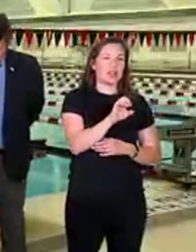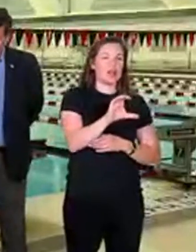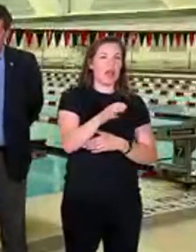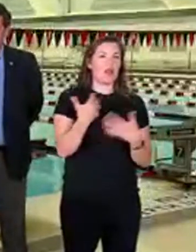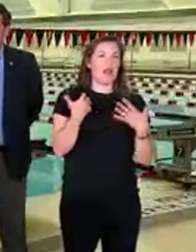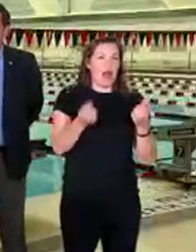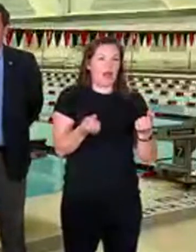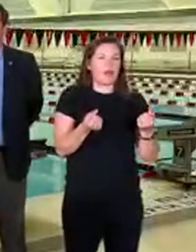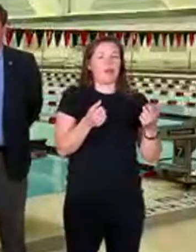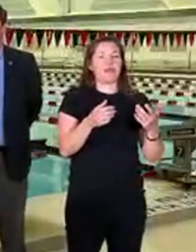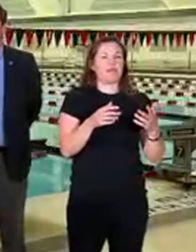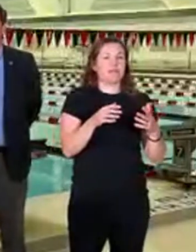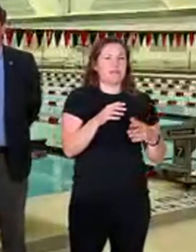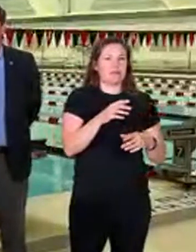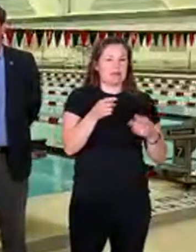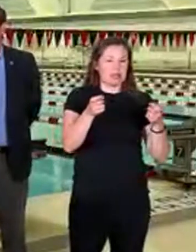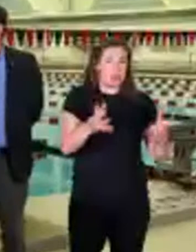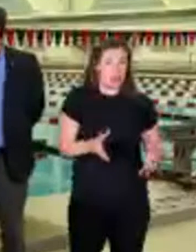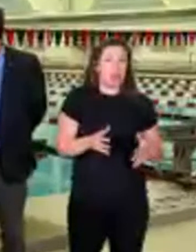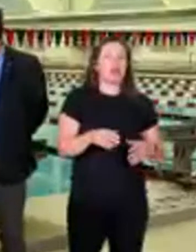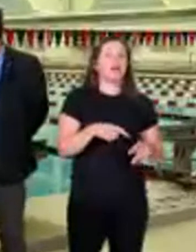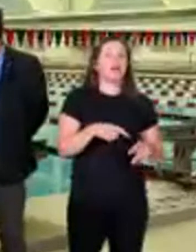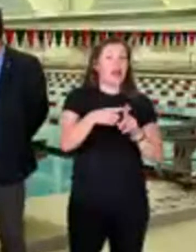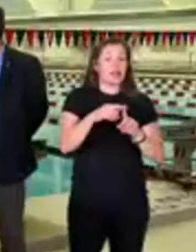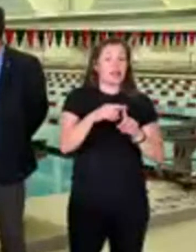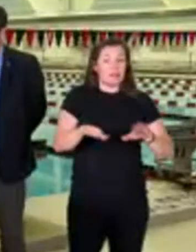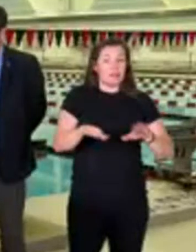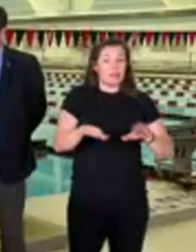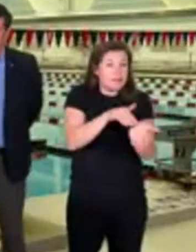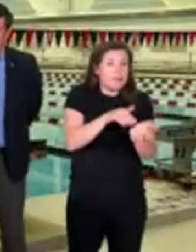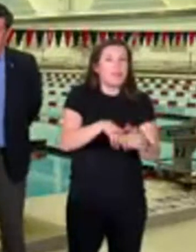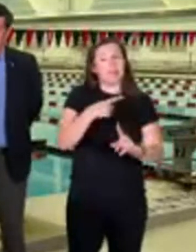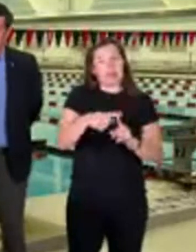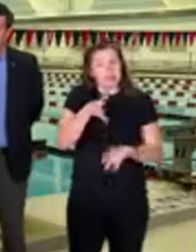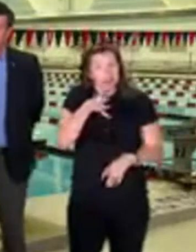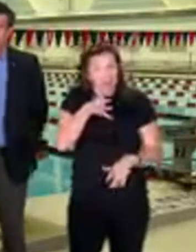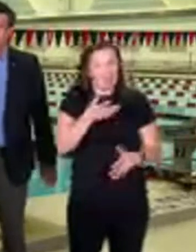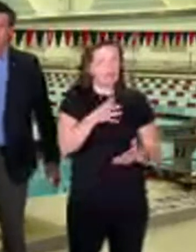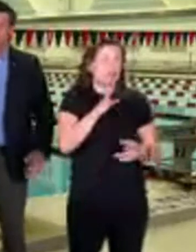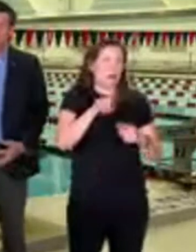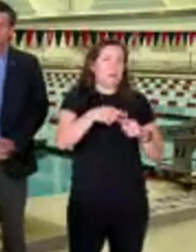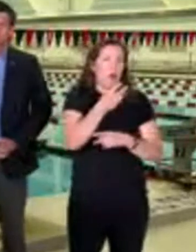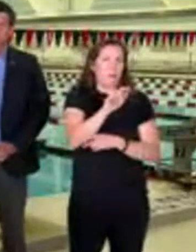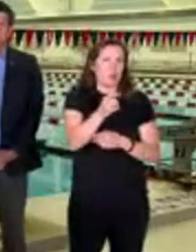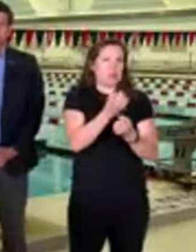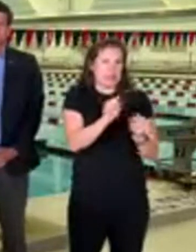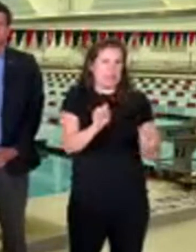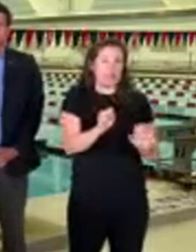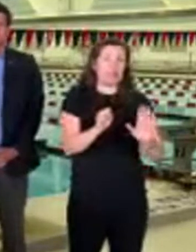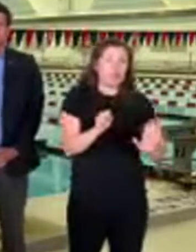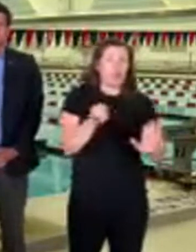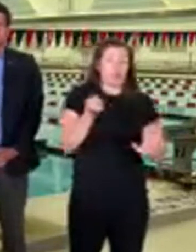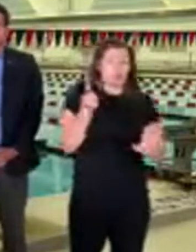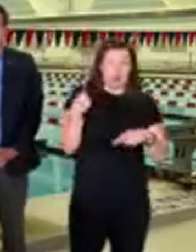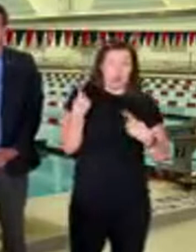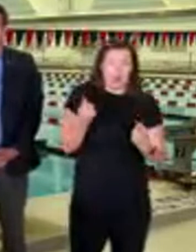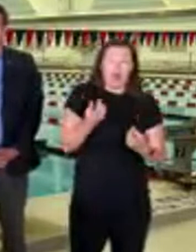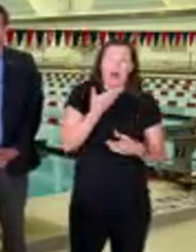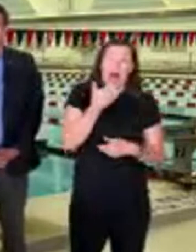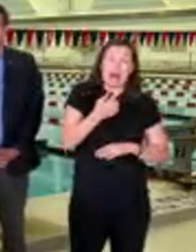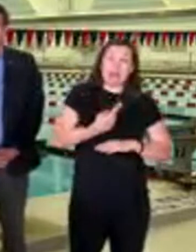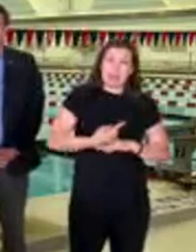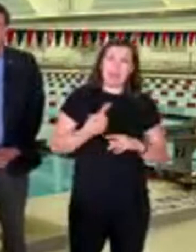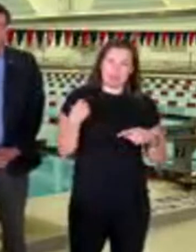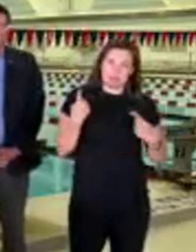also a pediatrician and a mother, and I'm going to talk to you about pool safety. So, you know, we've had some really hot days